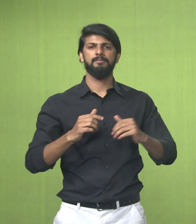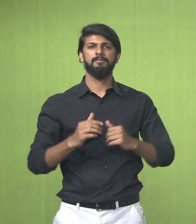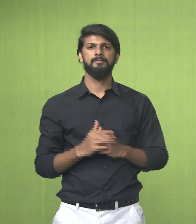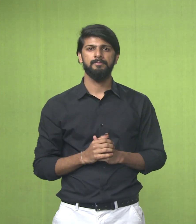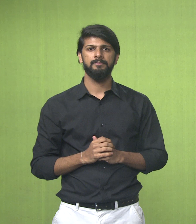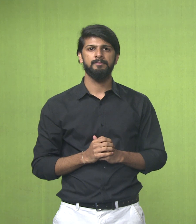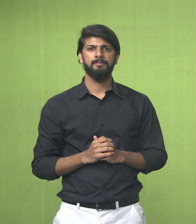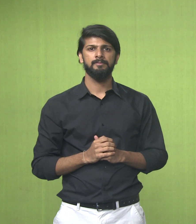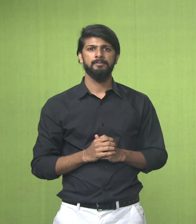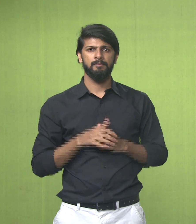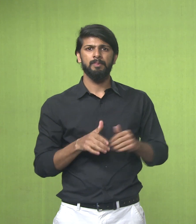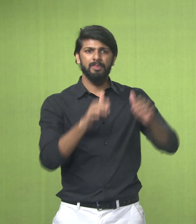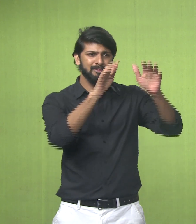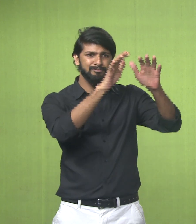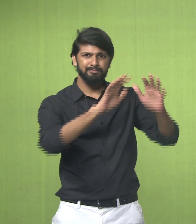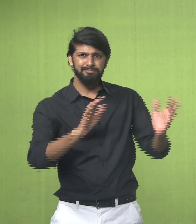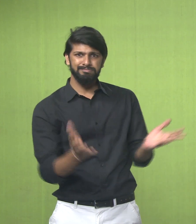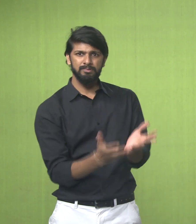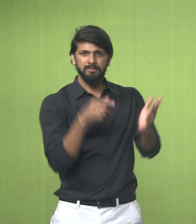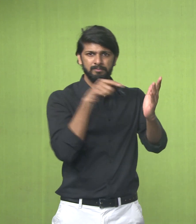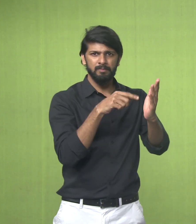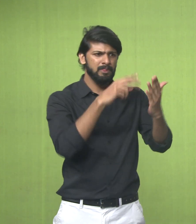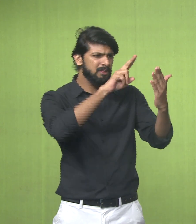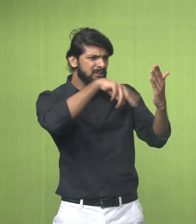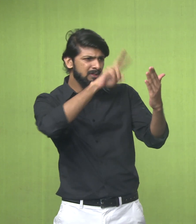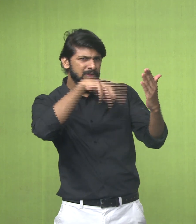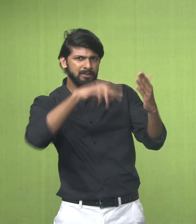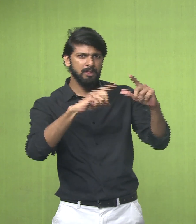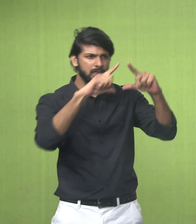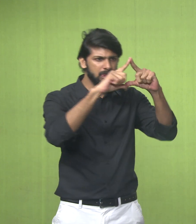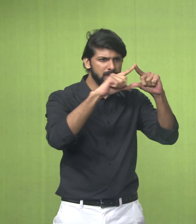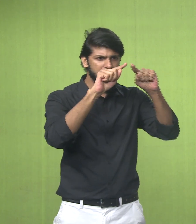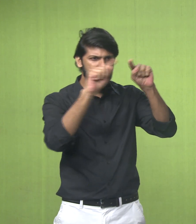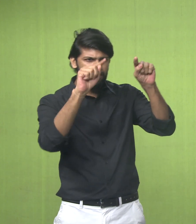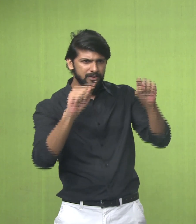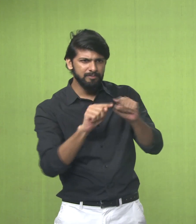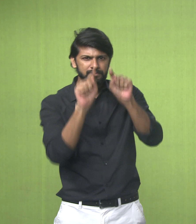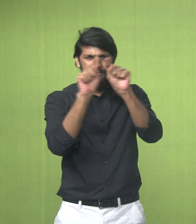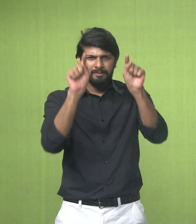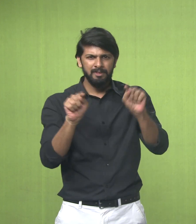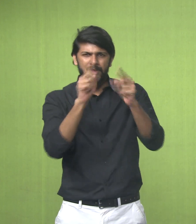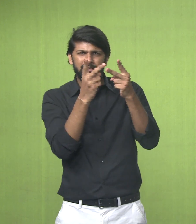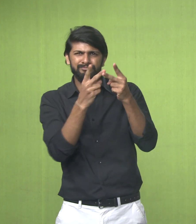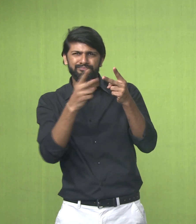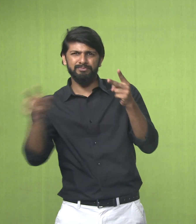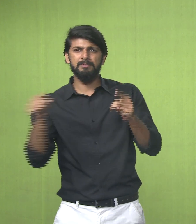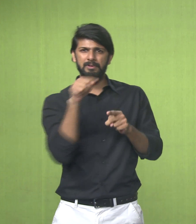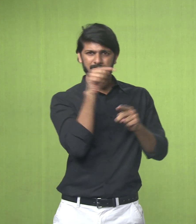The pots were beautifully decorated with diversified designs, geometrical shapes,